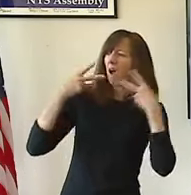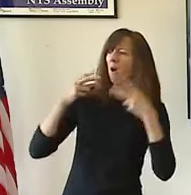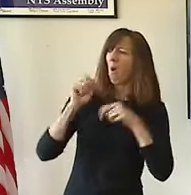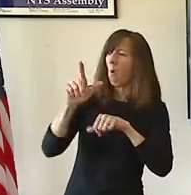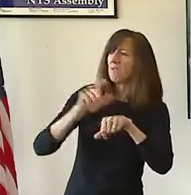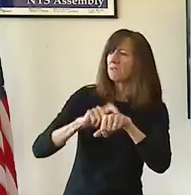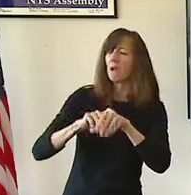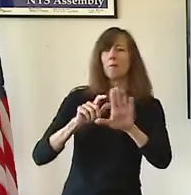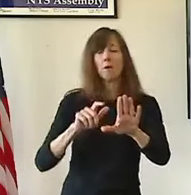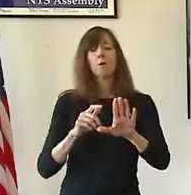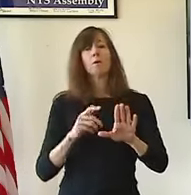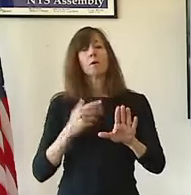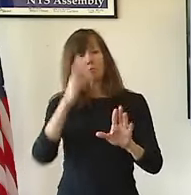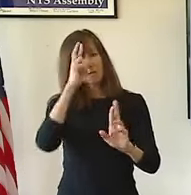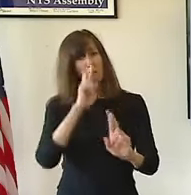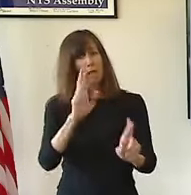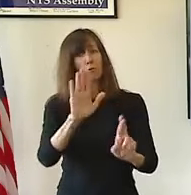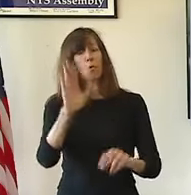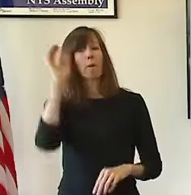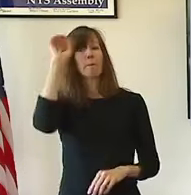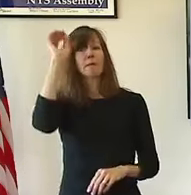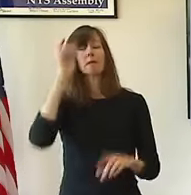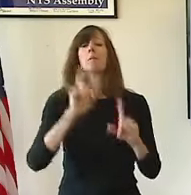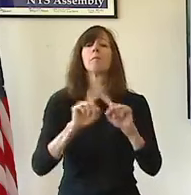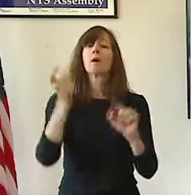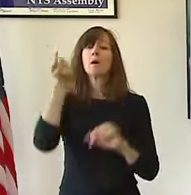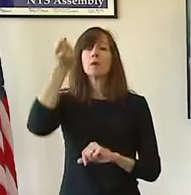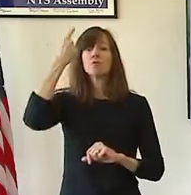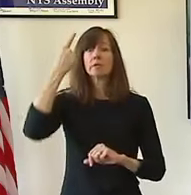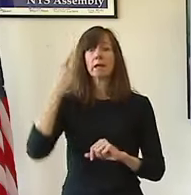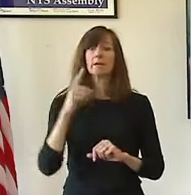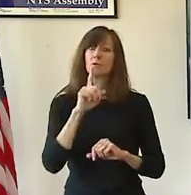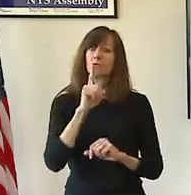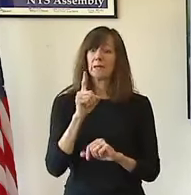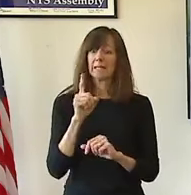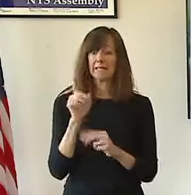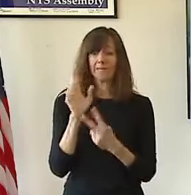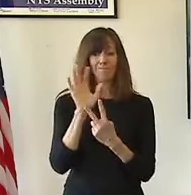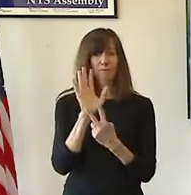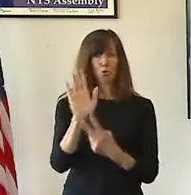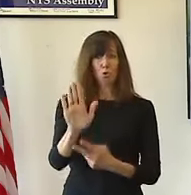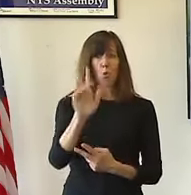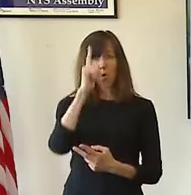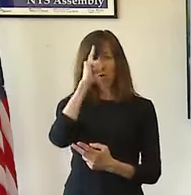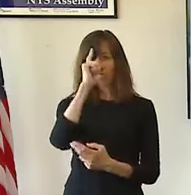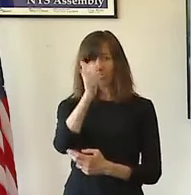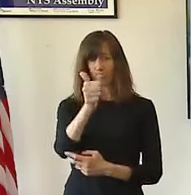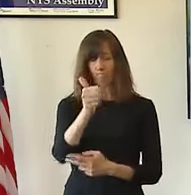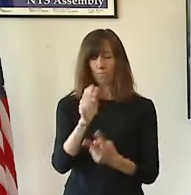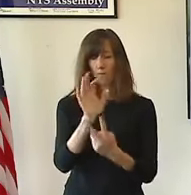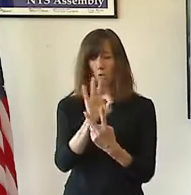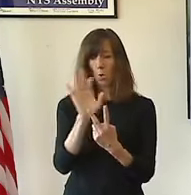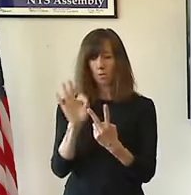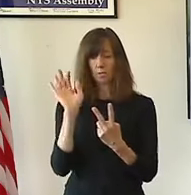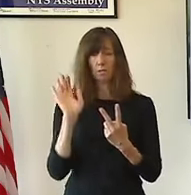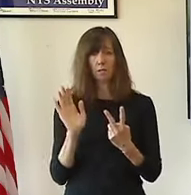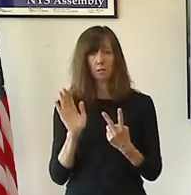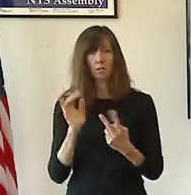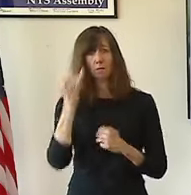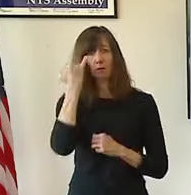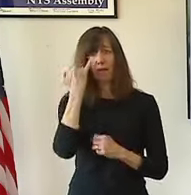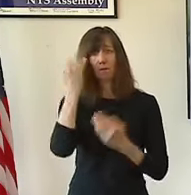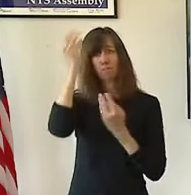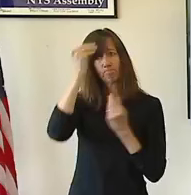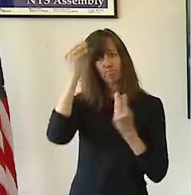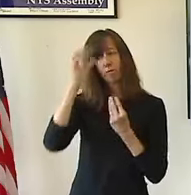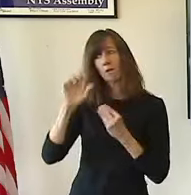moment, right? So currently, very much a matter of choice and consideration, except the instruction is if you're in a place